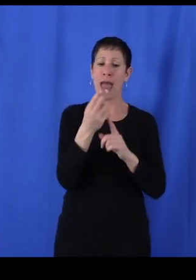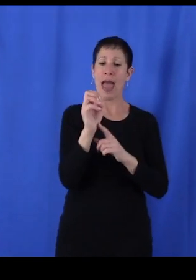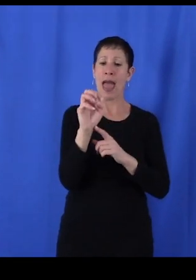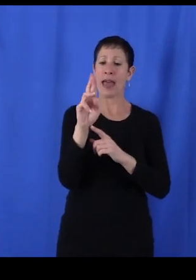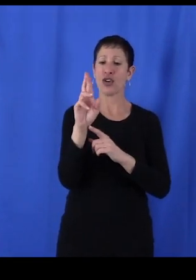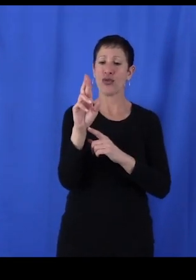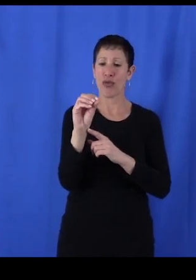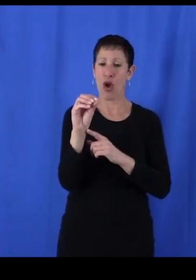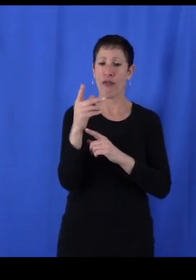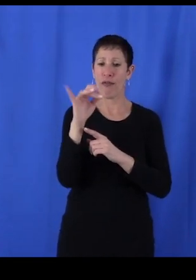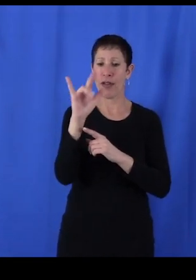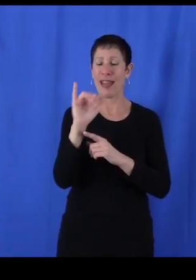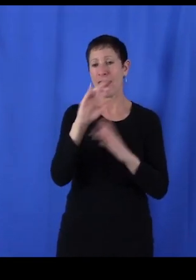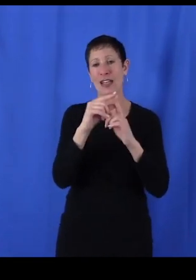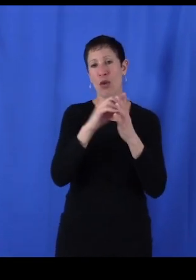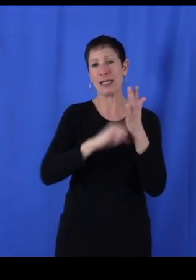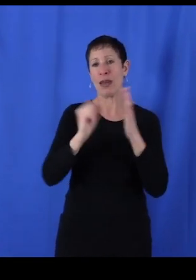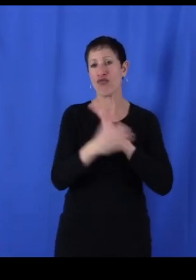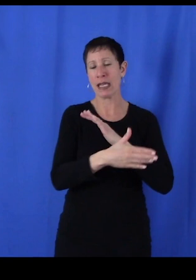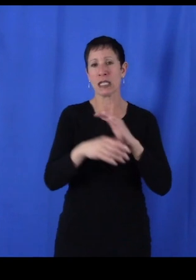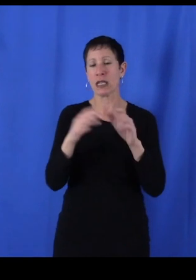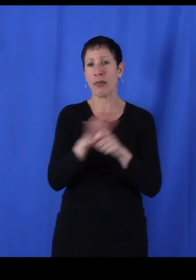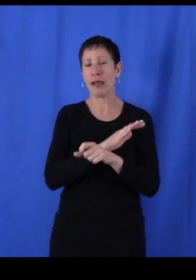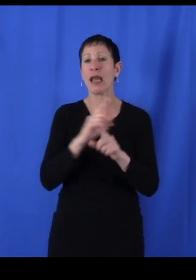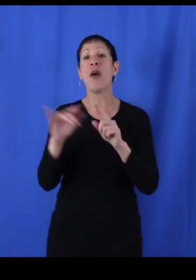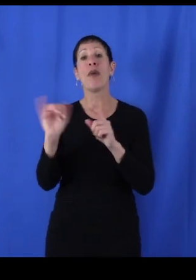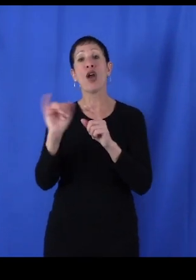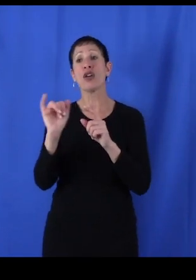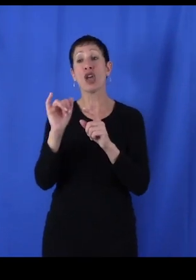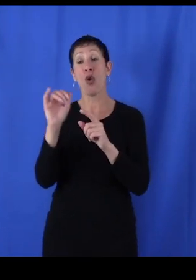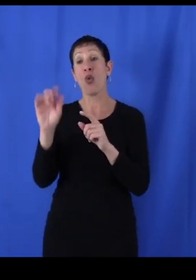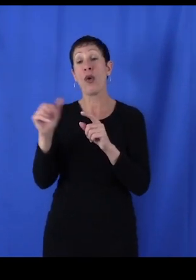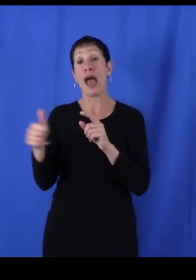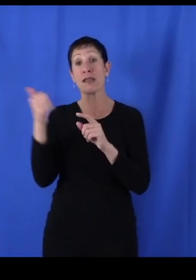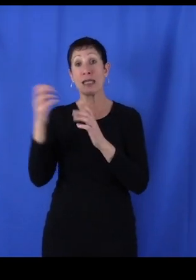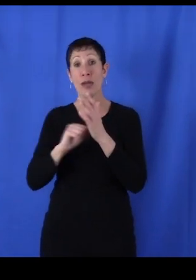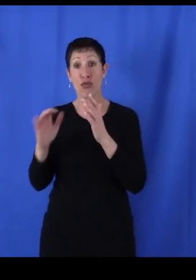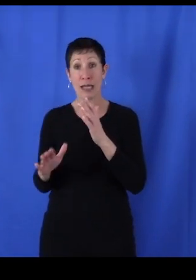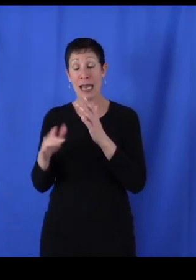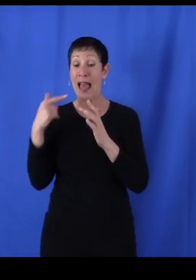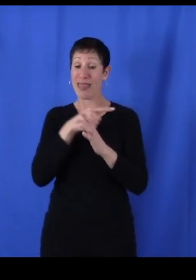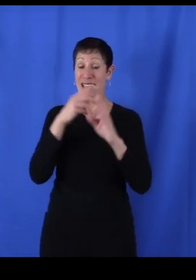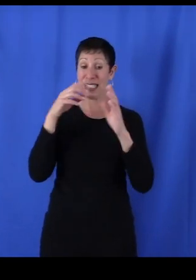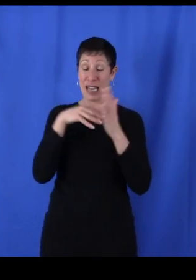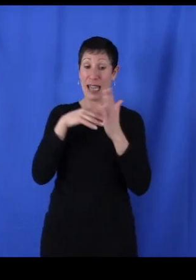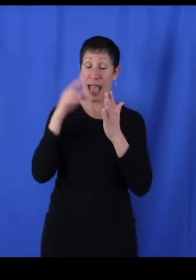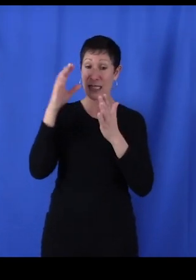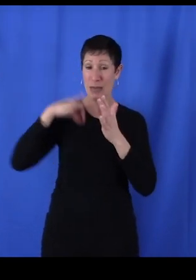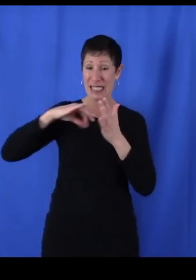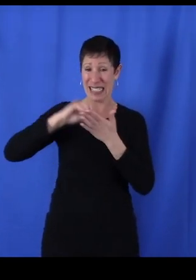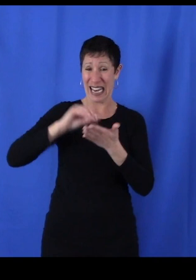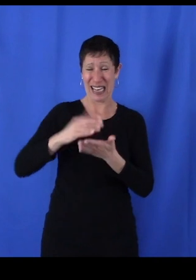been completely erased. But what's also been erased, and this thing has been cited thousands upon thousands of times,